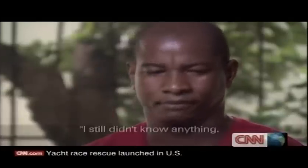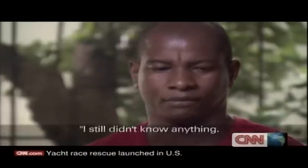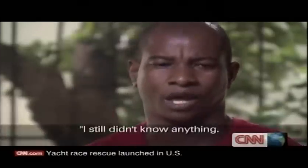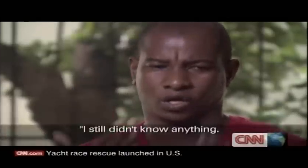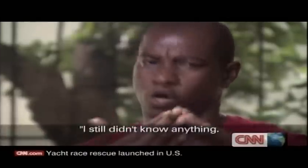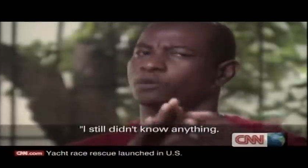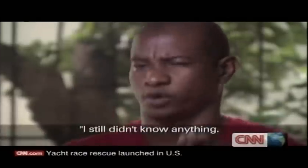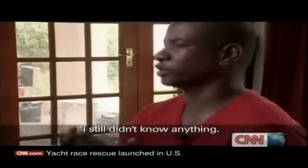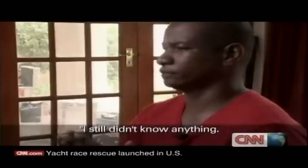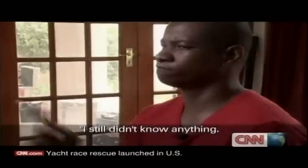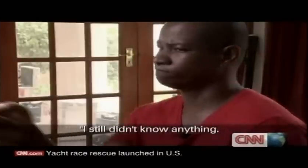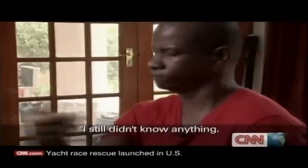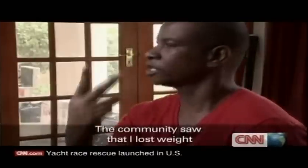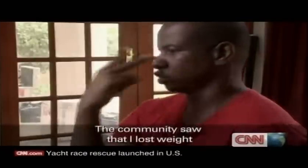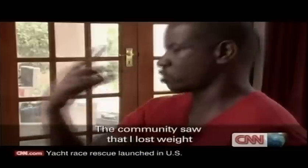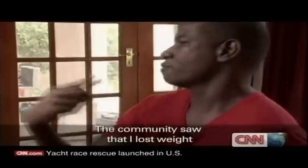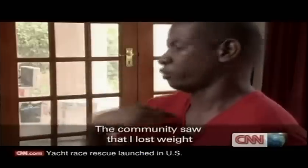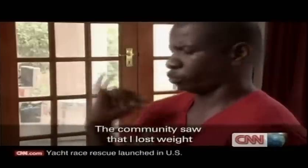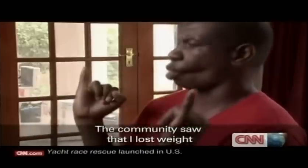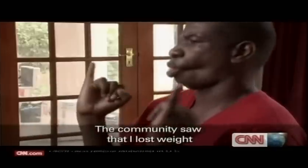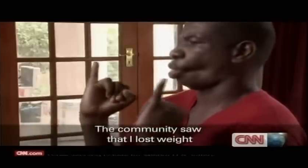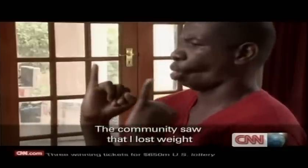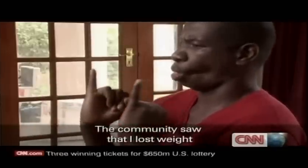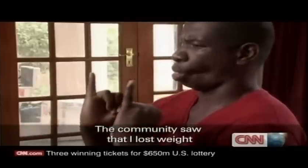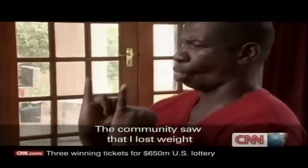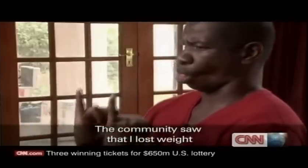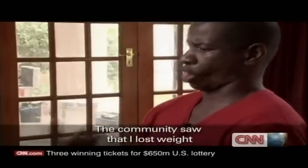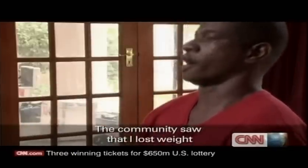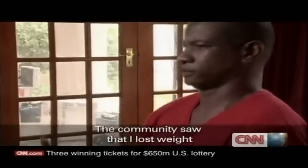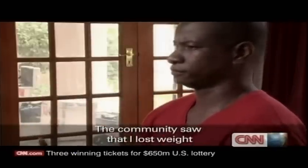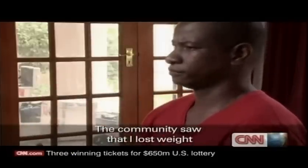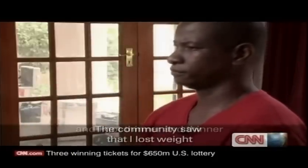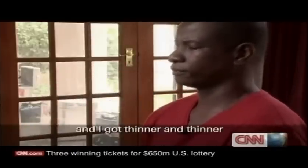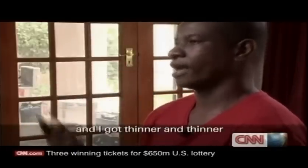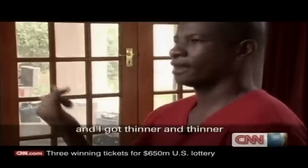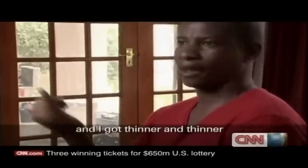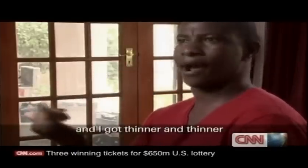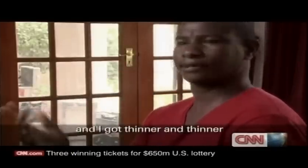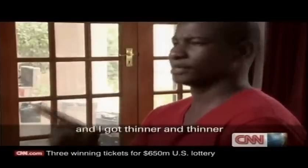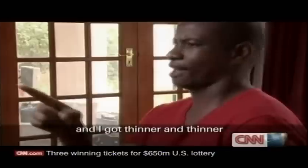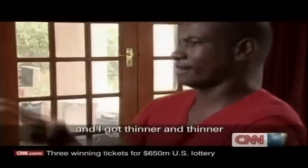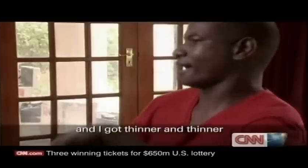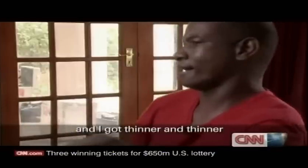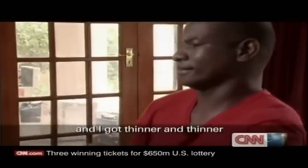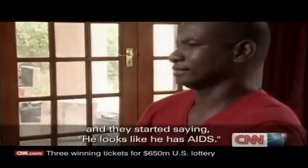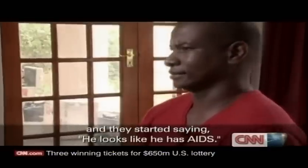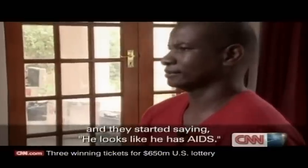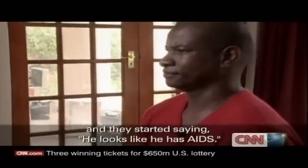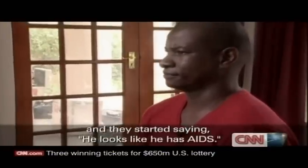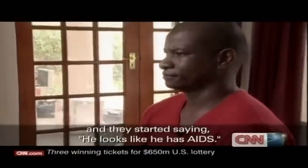I still didn't know anything. The community saw that I lost weight, and I got thinner and thinner. And they